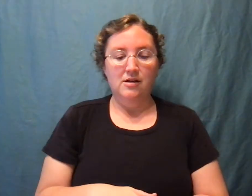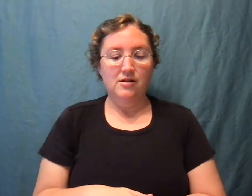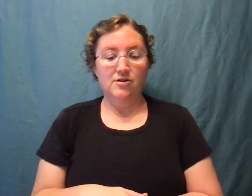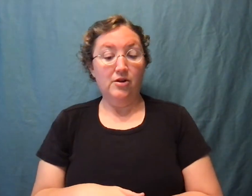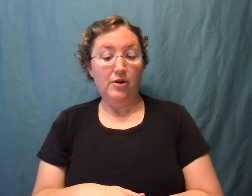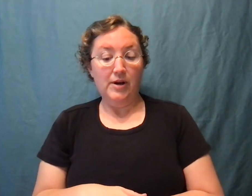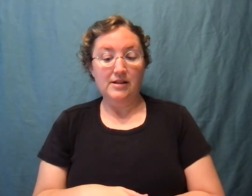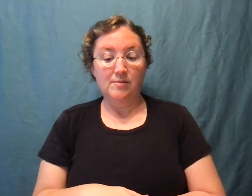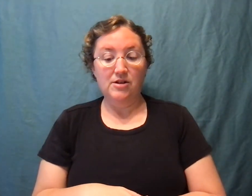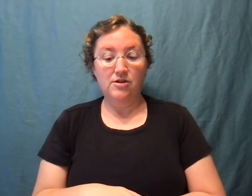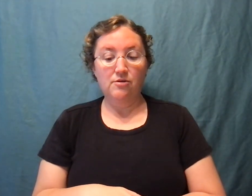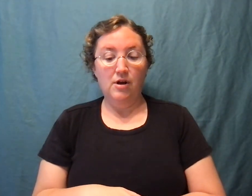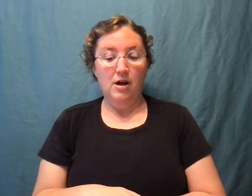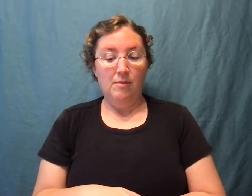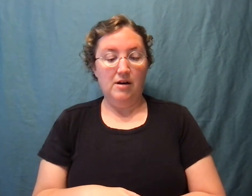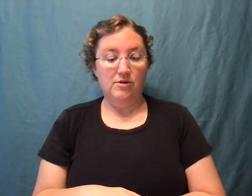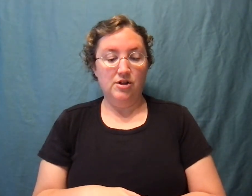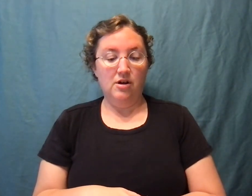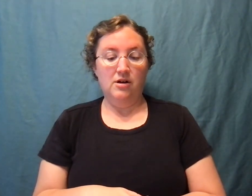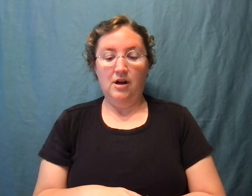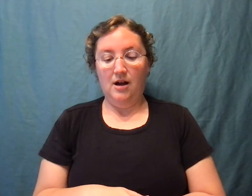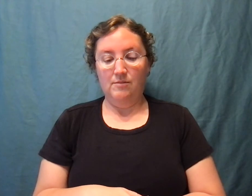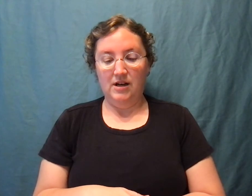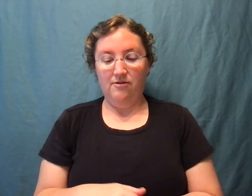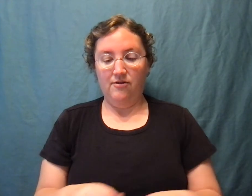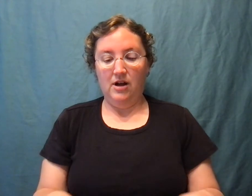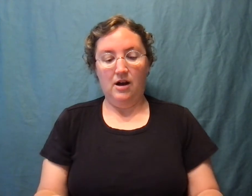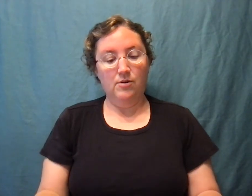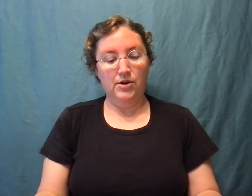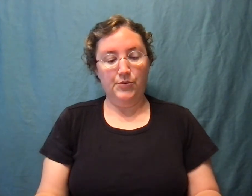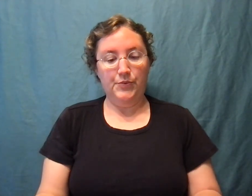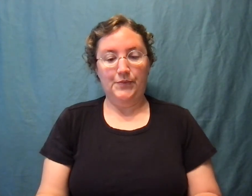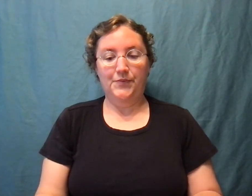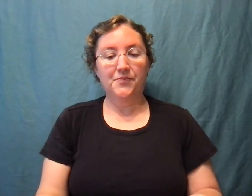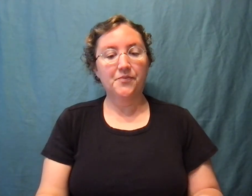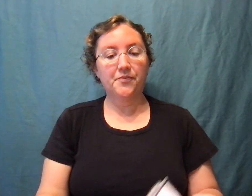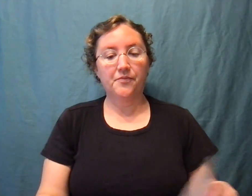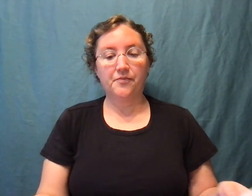Says, hello, nice to meet you. My name is Sean. I'm deaf. How are you?